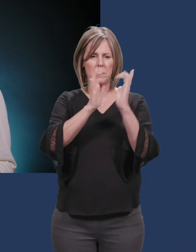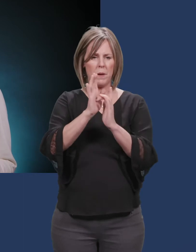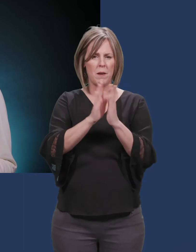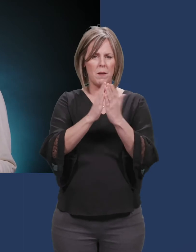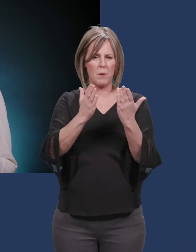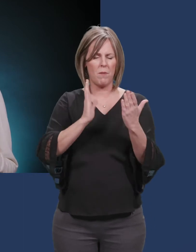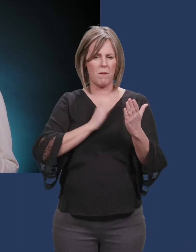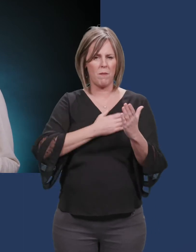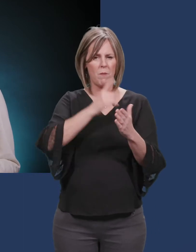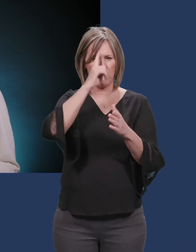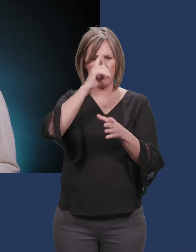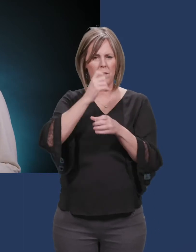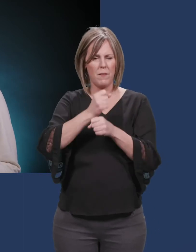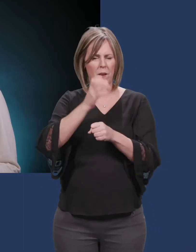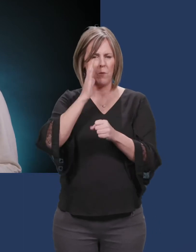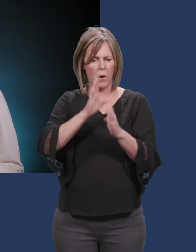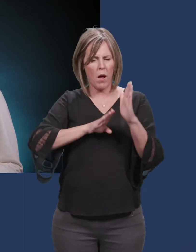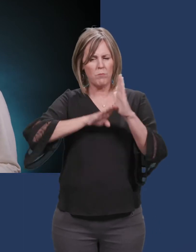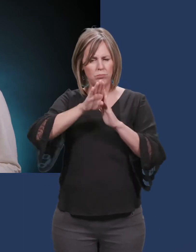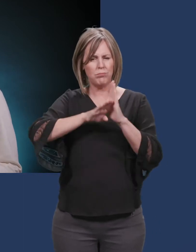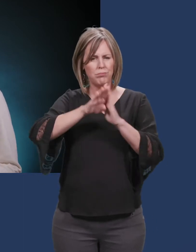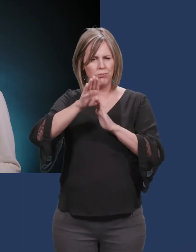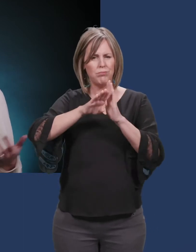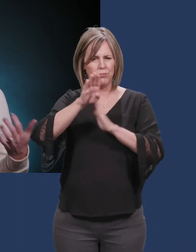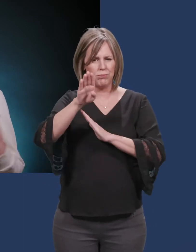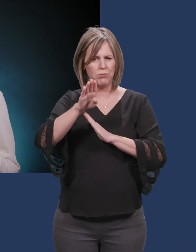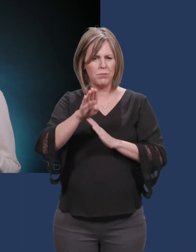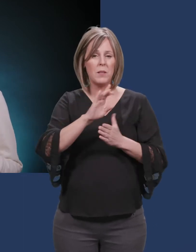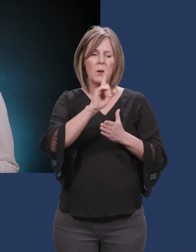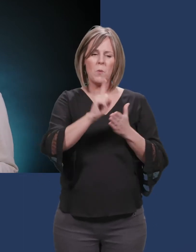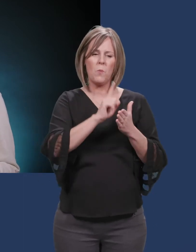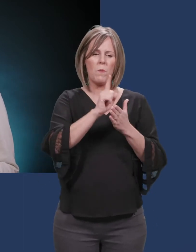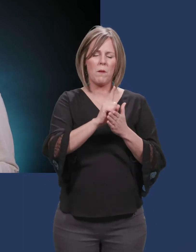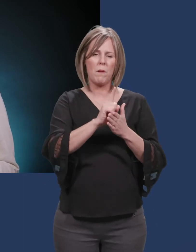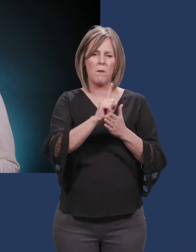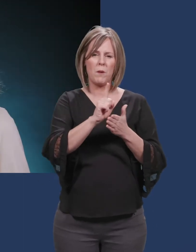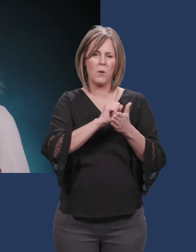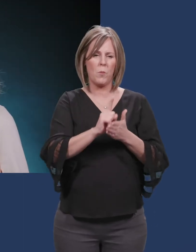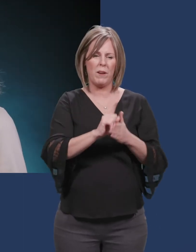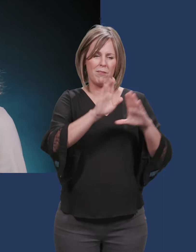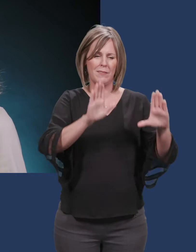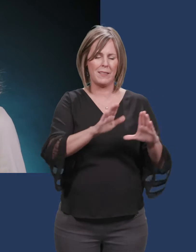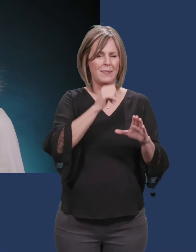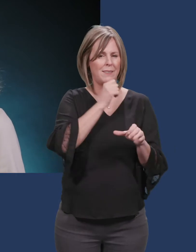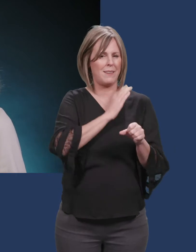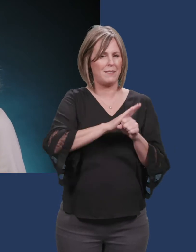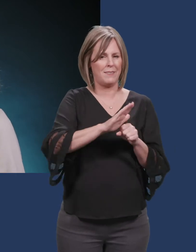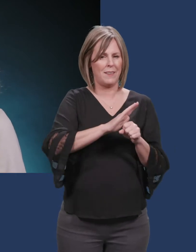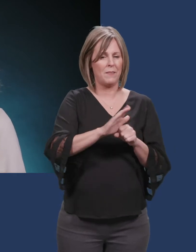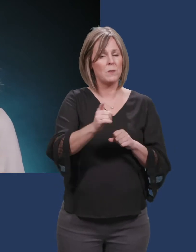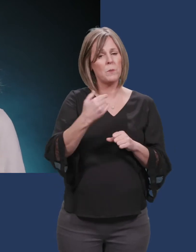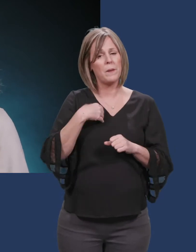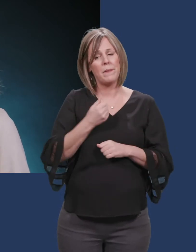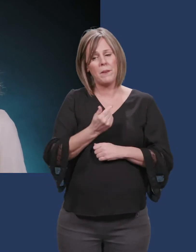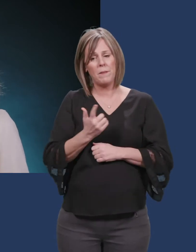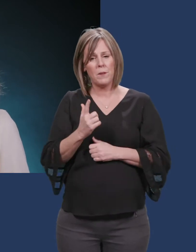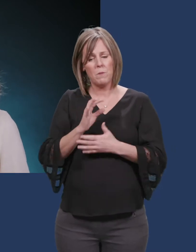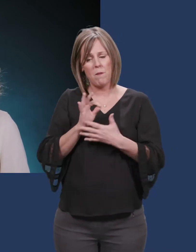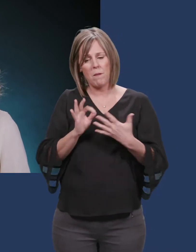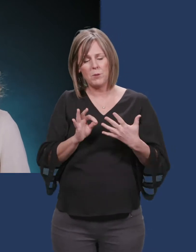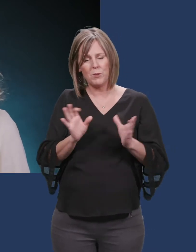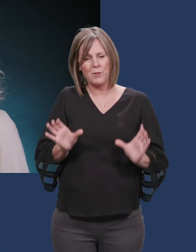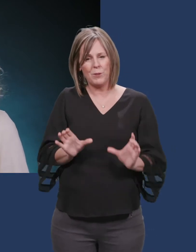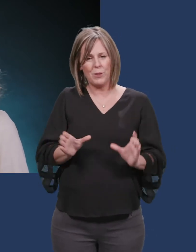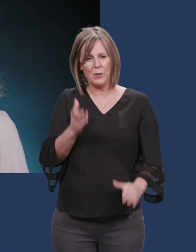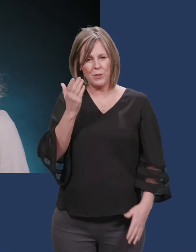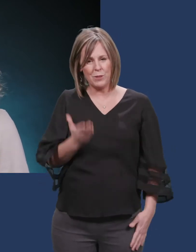wrong, but there are 167 other hours in the week that you're taking in messages. So here are a few options to encourage you and